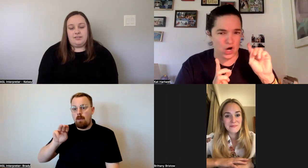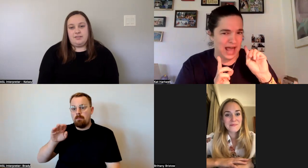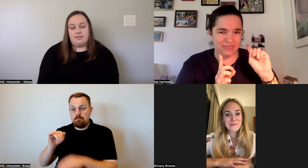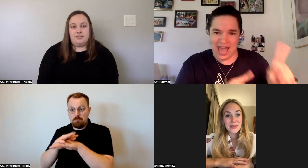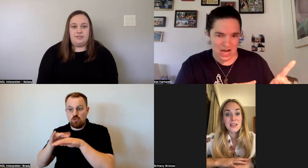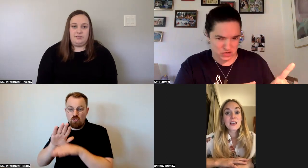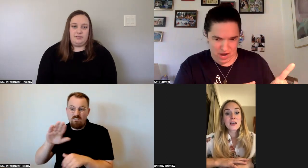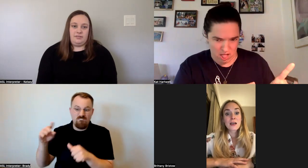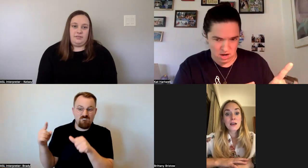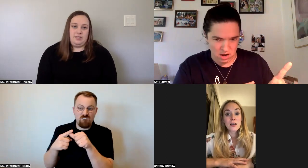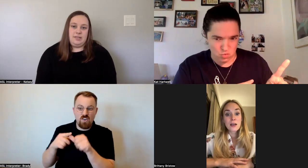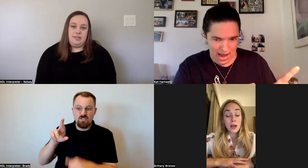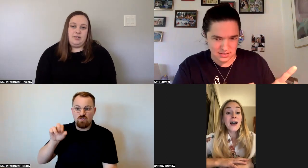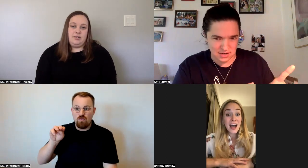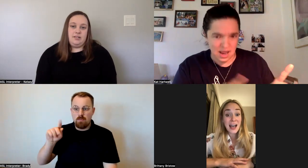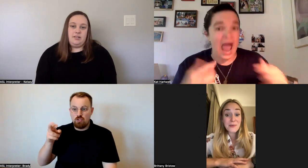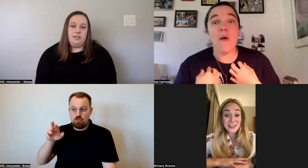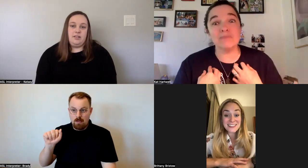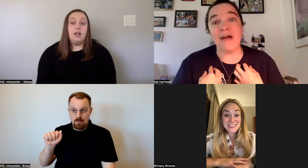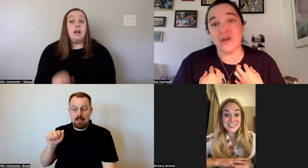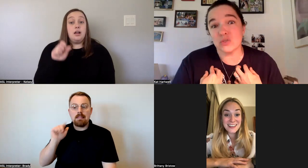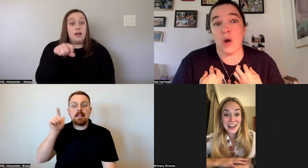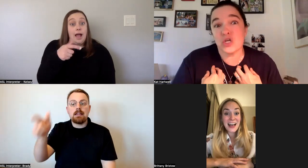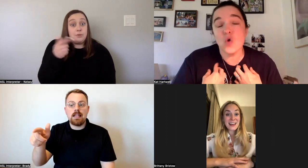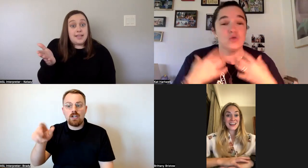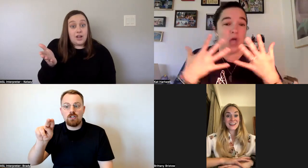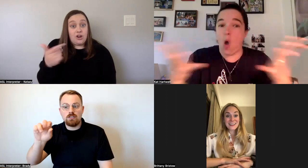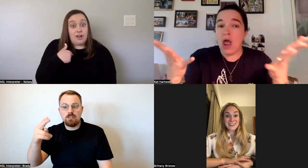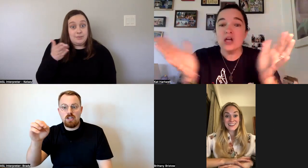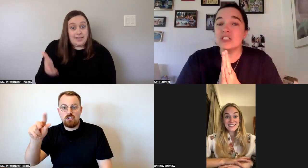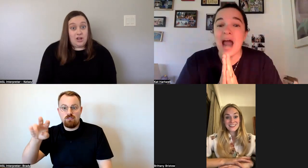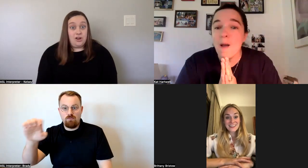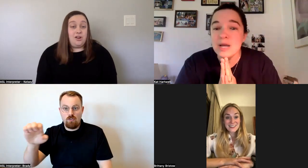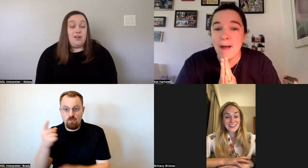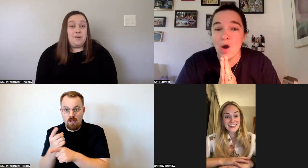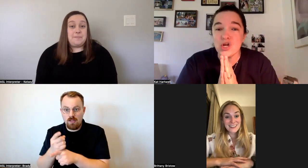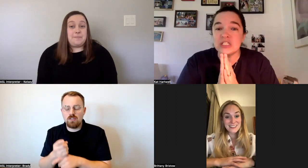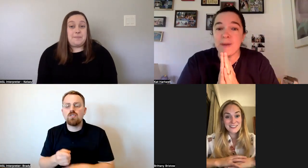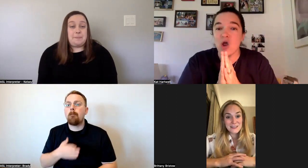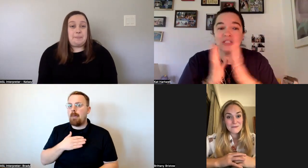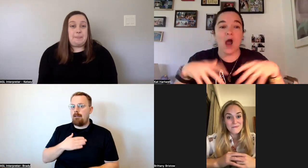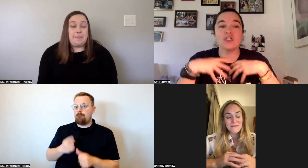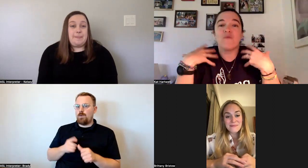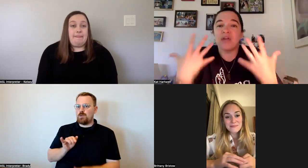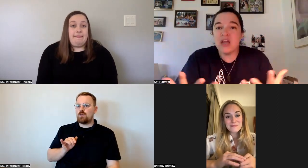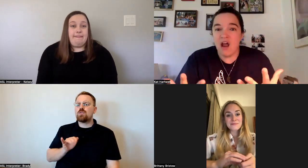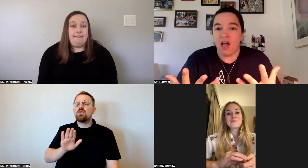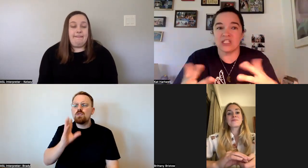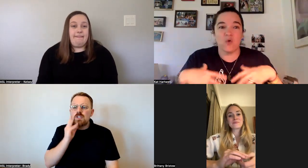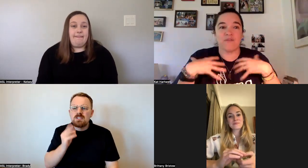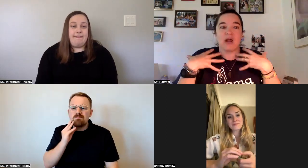Because you weren't at the Nashville, right? I was. My first one too, though. to tell me about your experience, how to